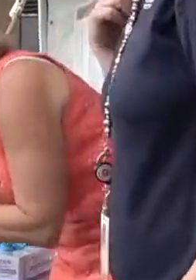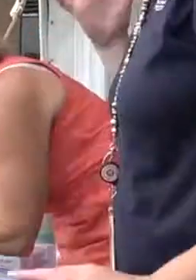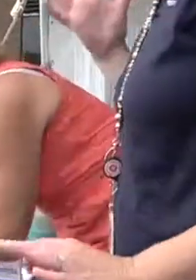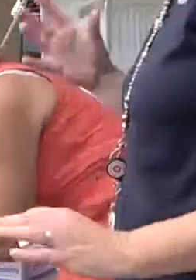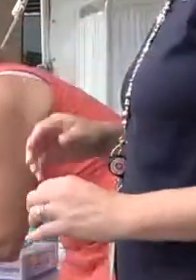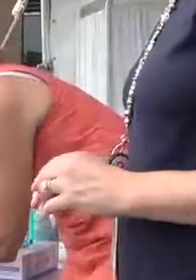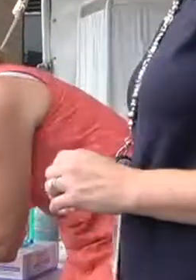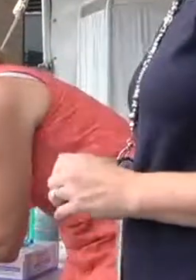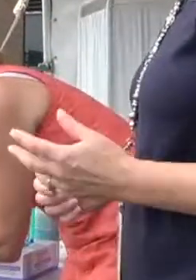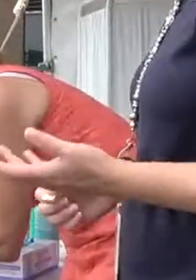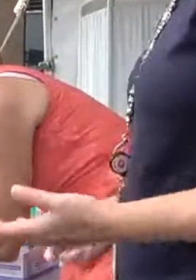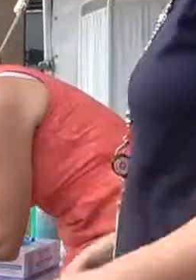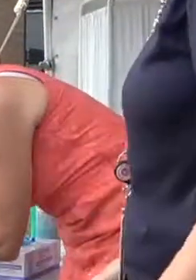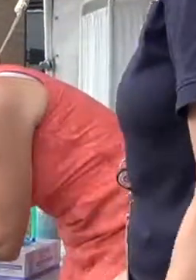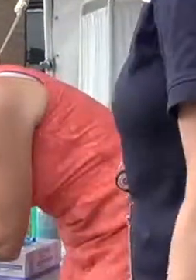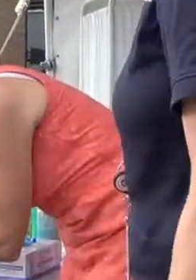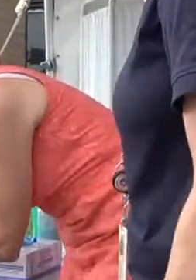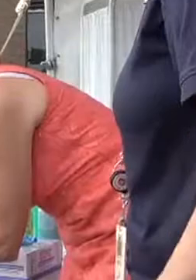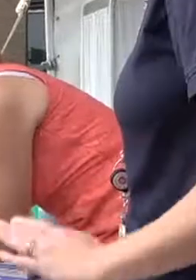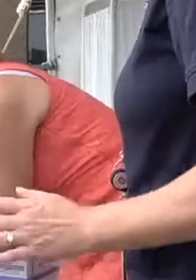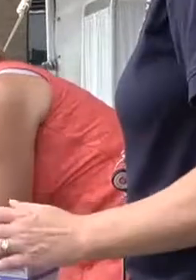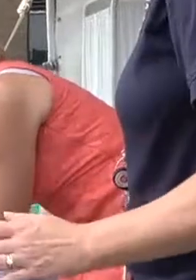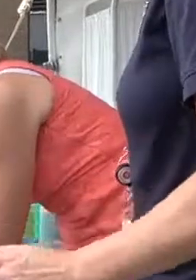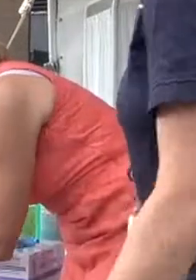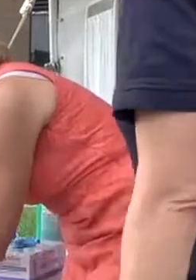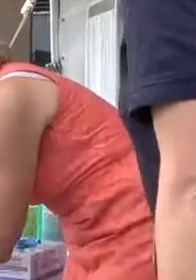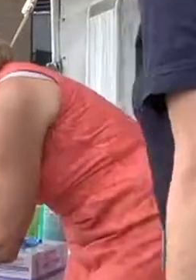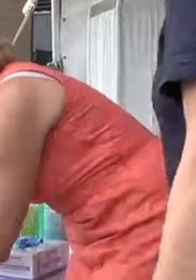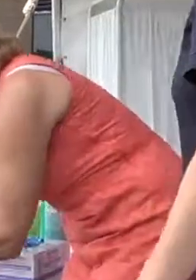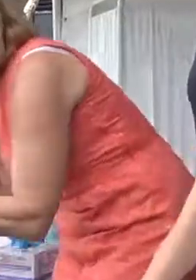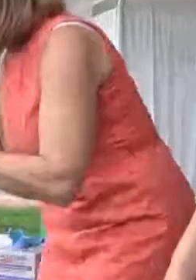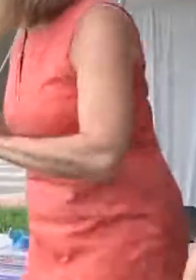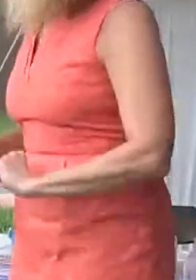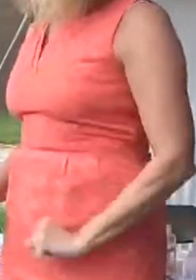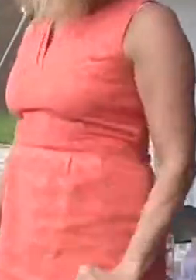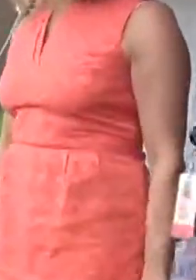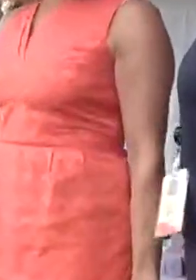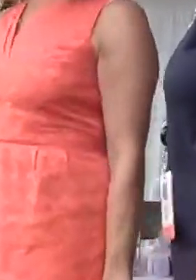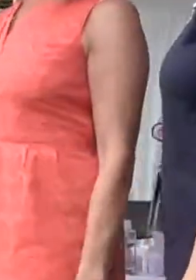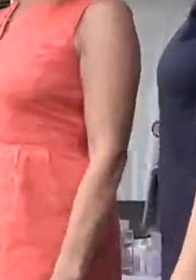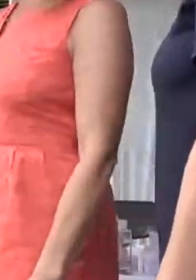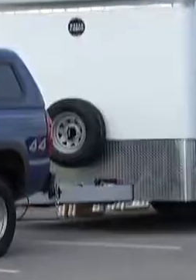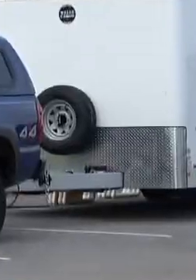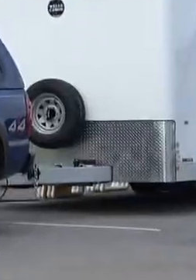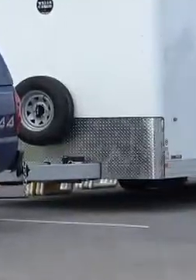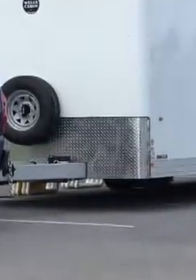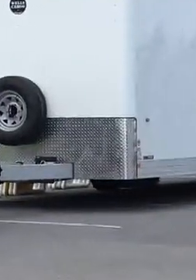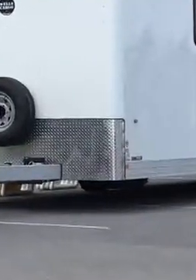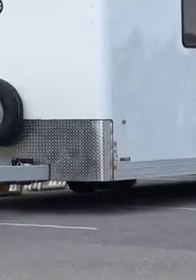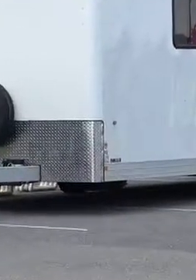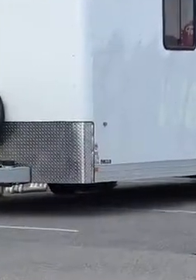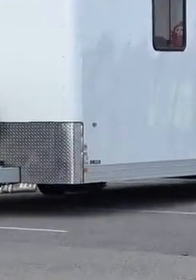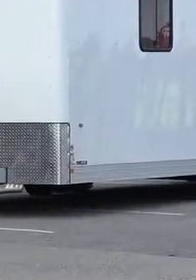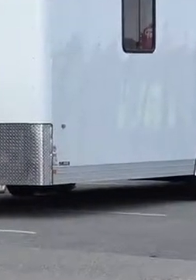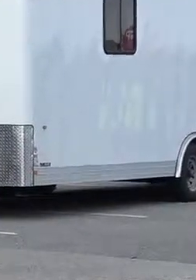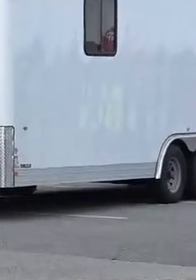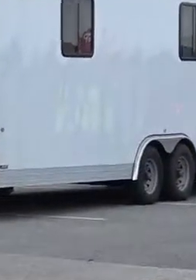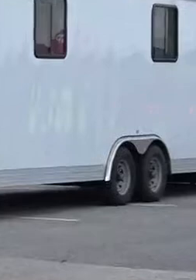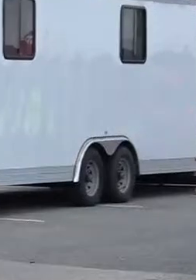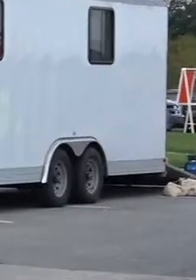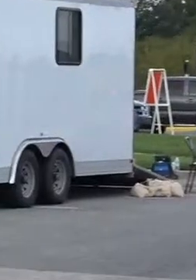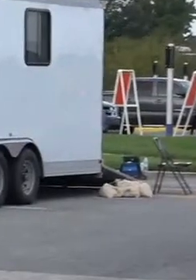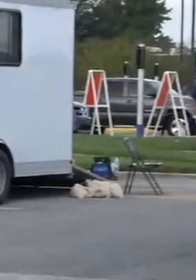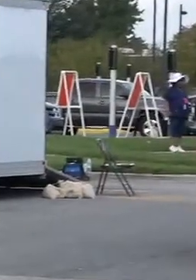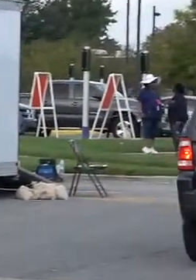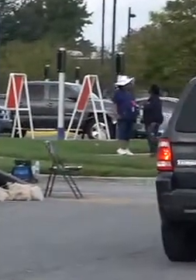in saliva, when you cough or sneeze or talk. So if you do get sick, stay home. Please stay home, stay